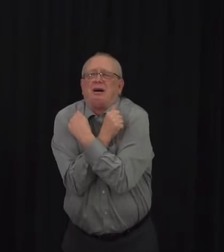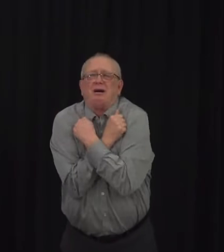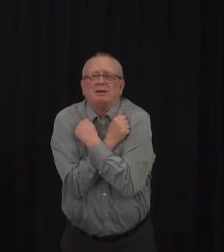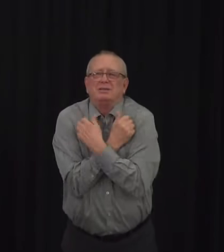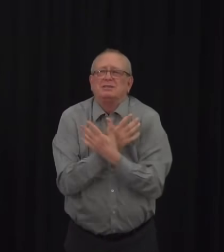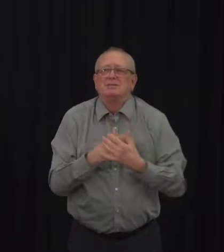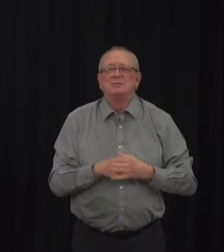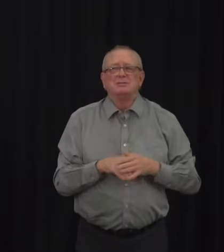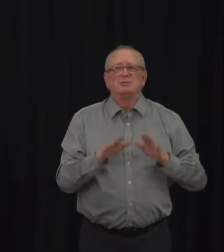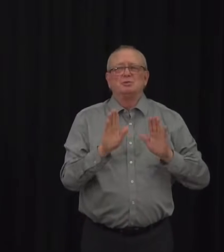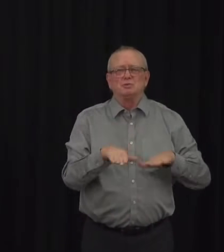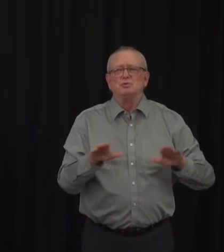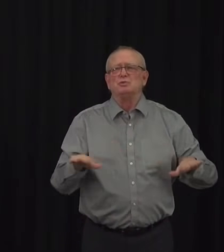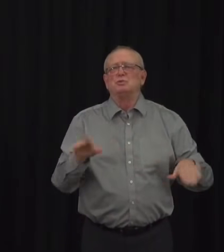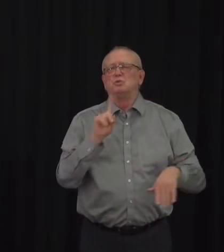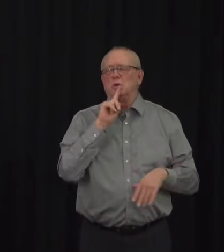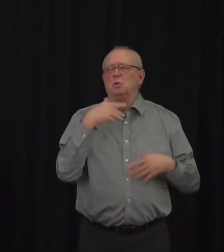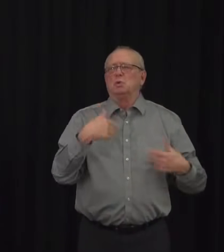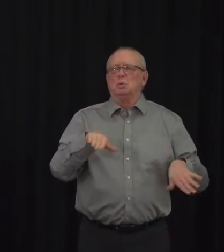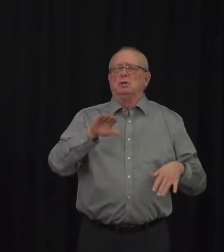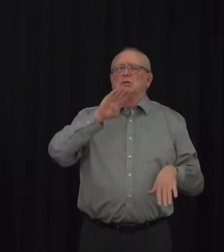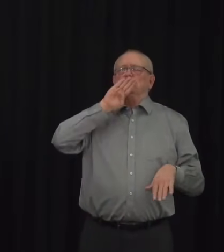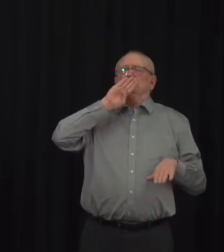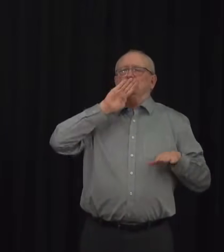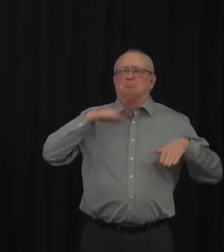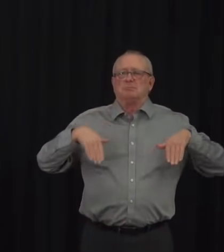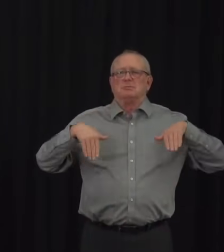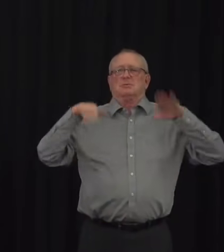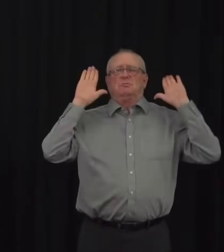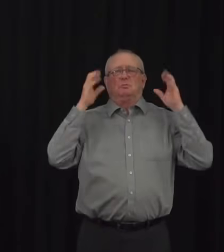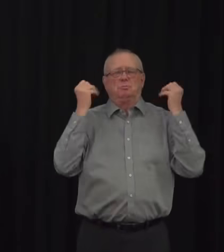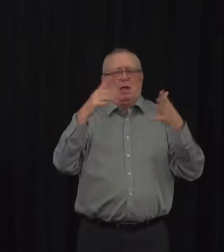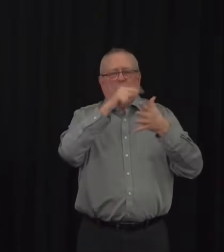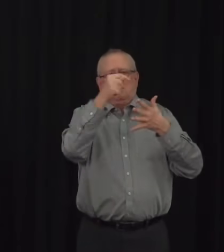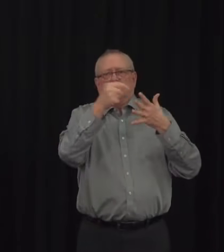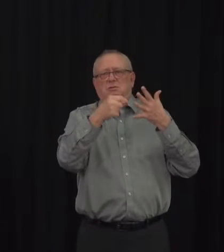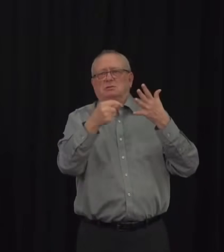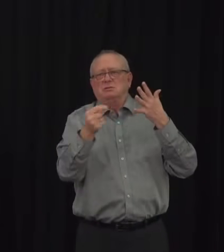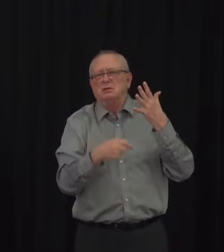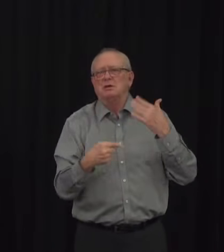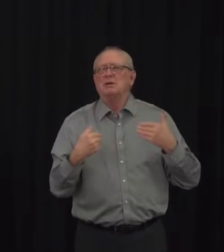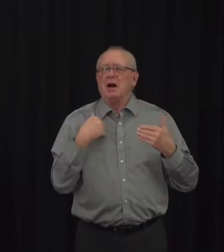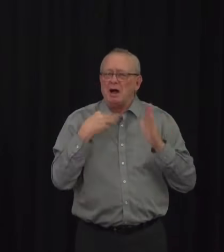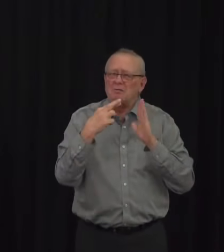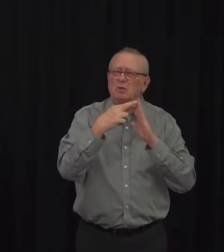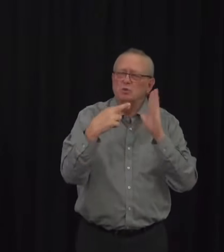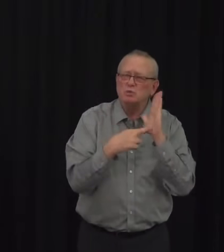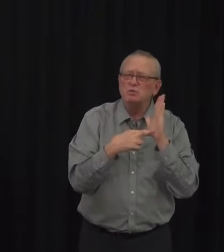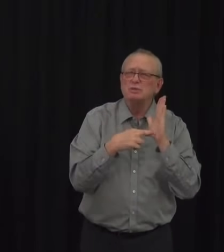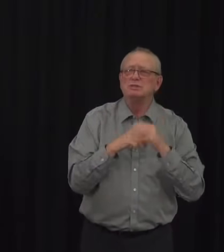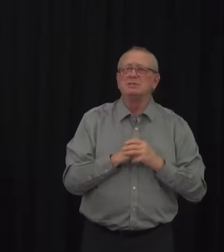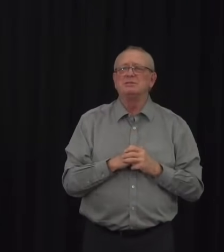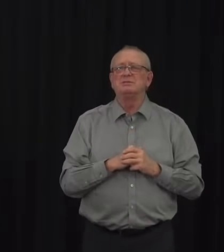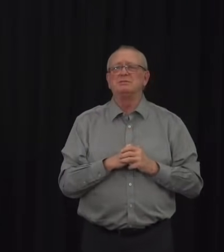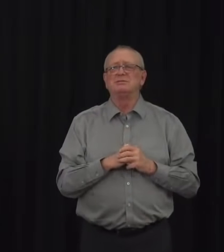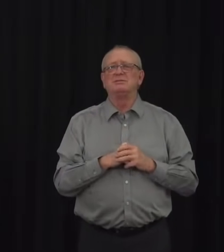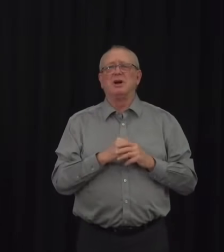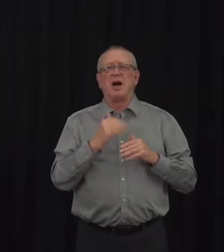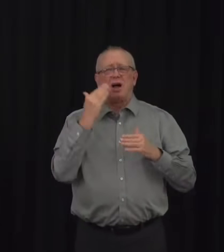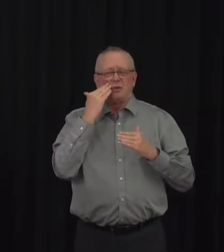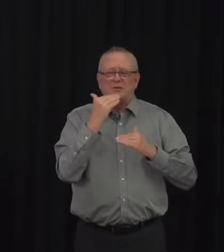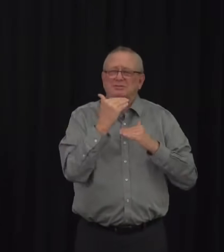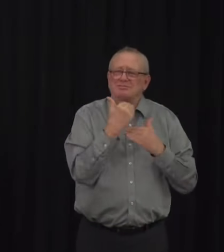sacrifices, and we cannot forget the impact that restrictions and COVID-19 losses can have on children's